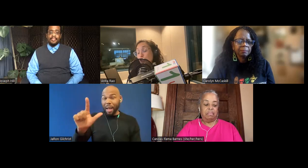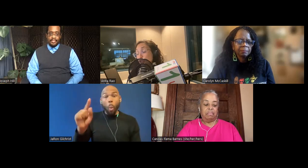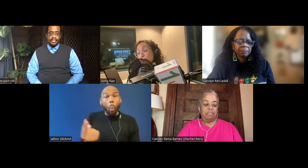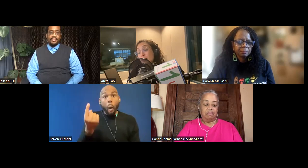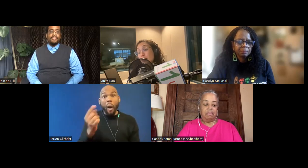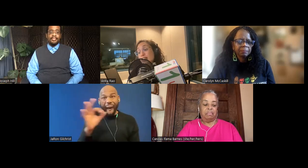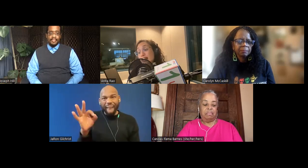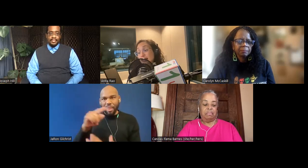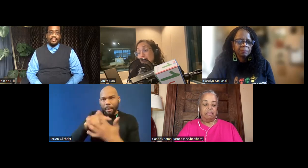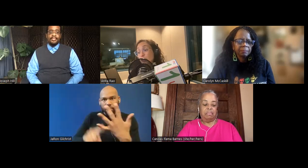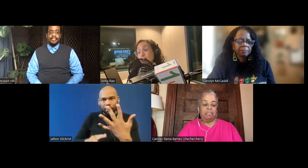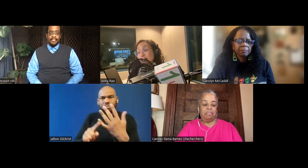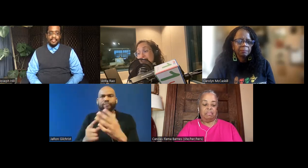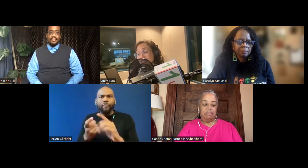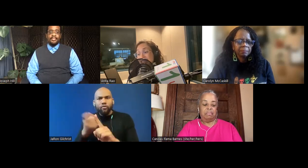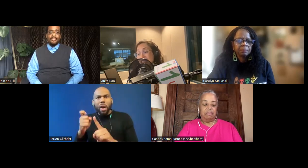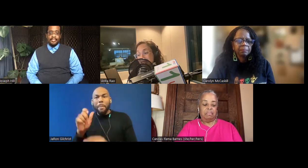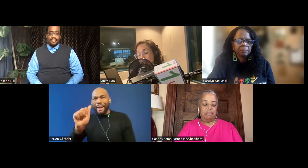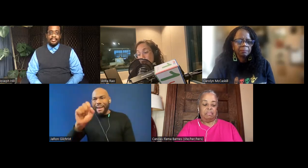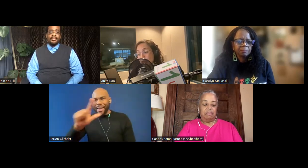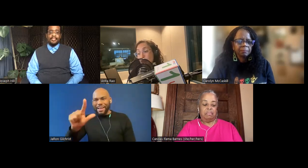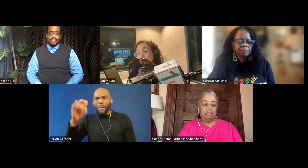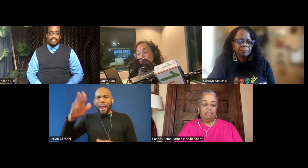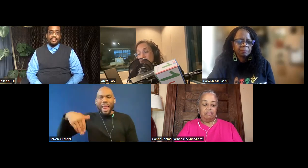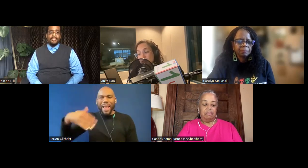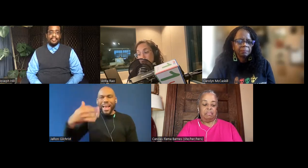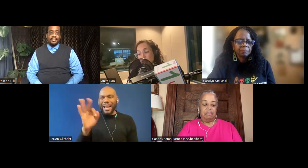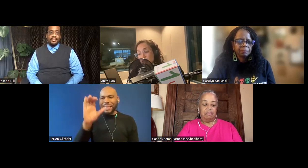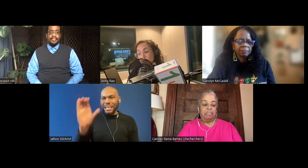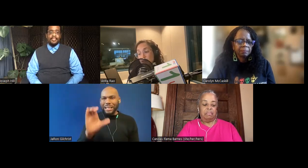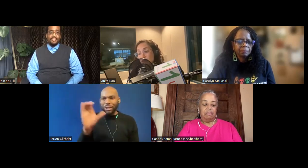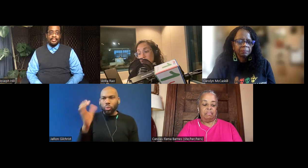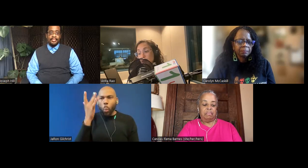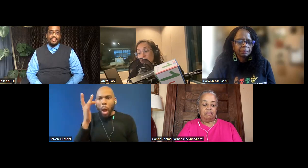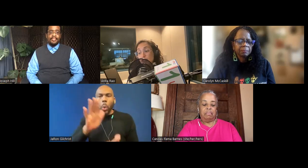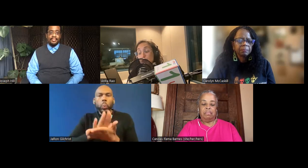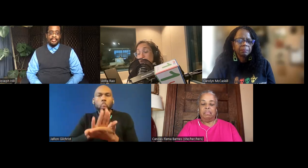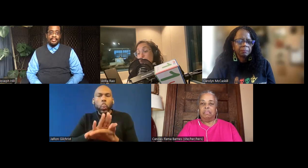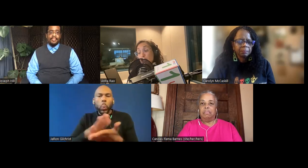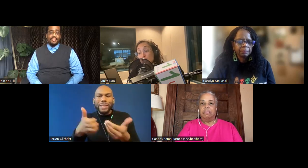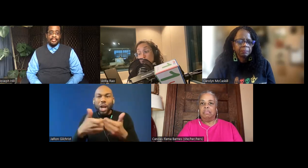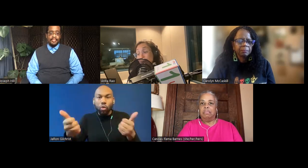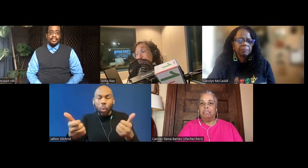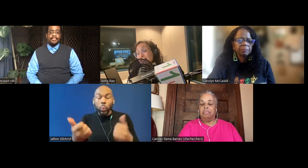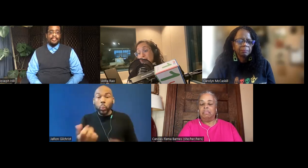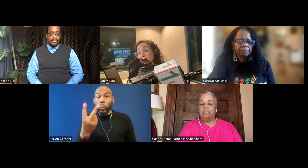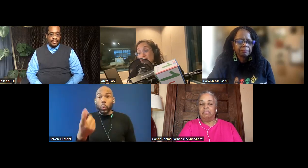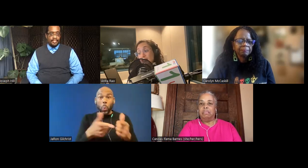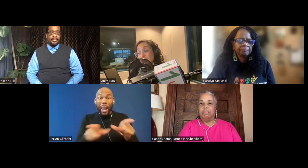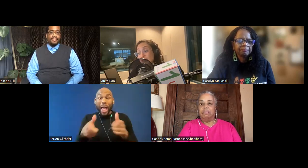from American Sign Language in the late 19th century due to school segregation. While the two languages share many similarities,